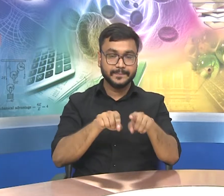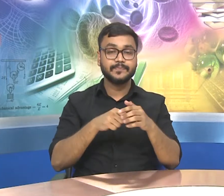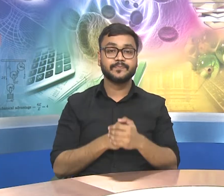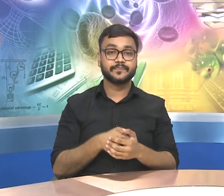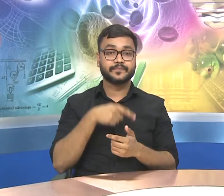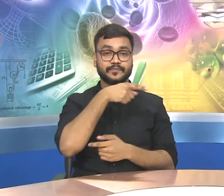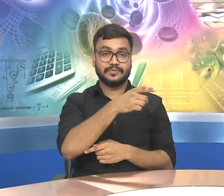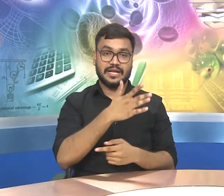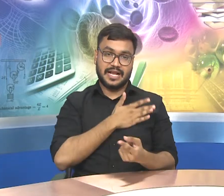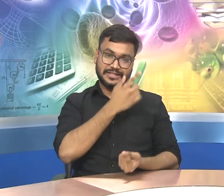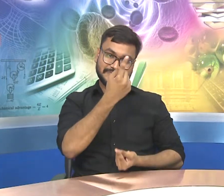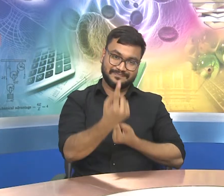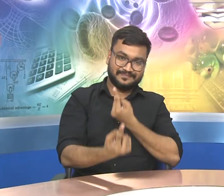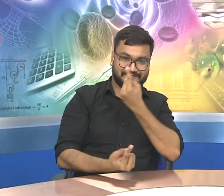For example,